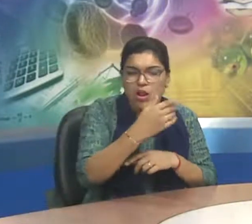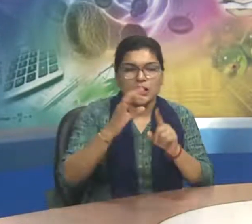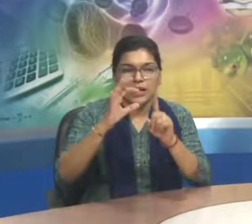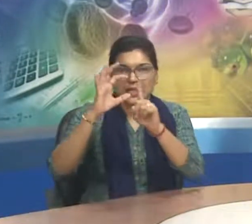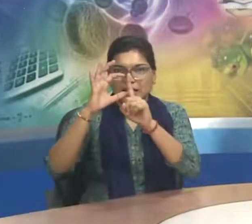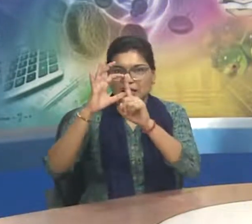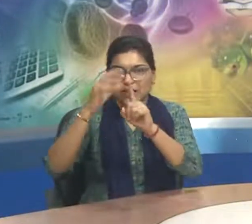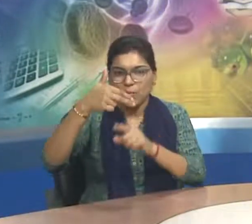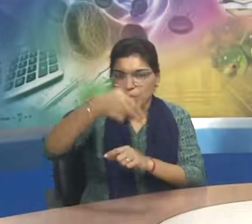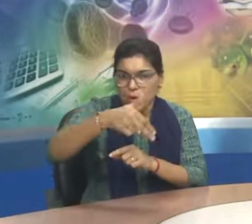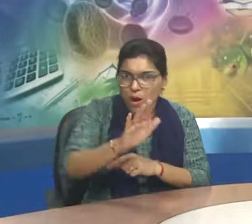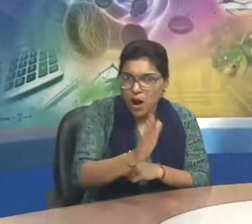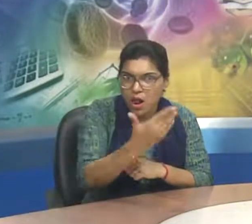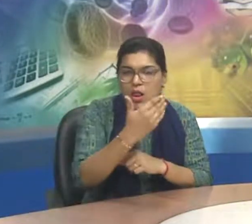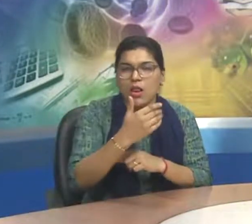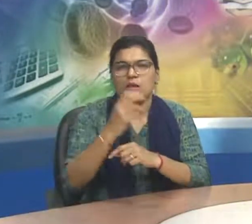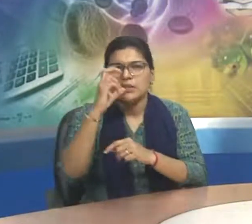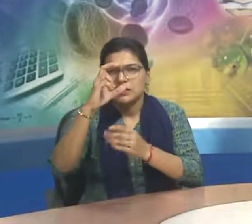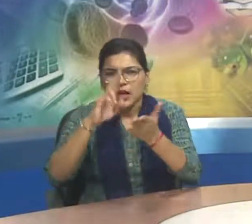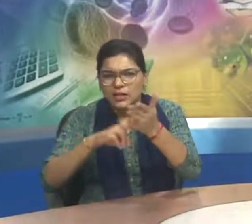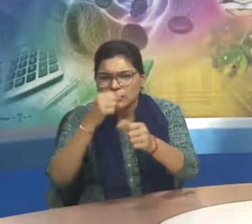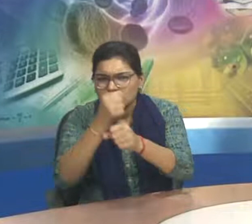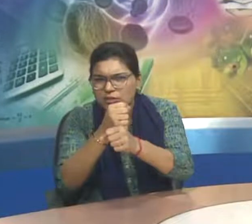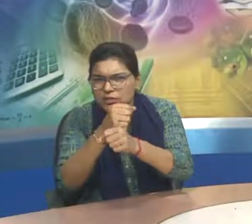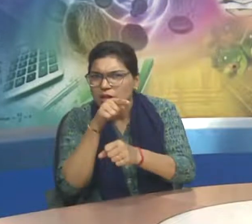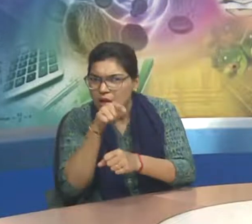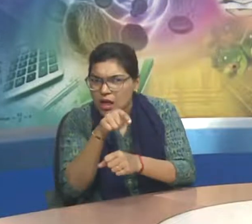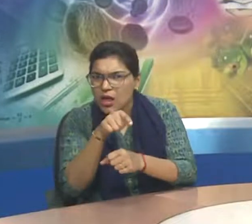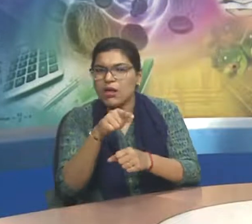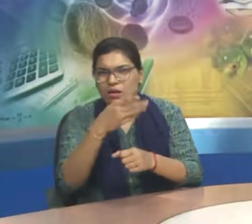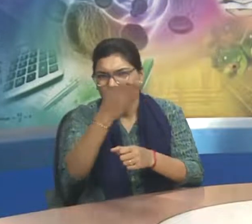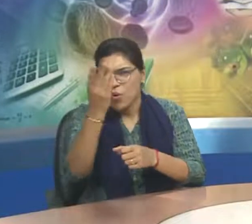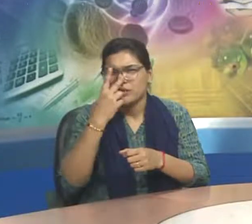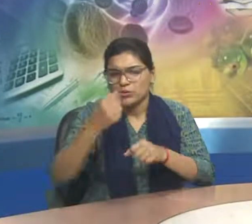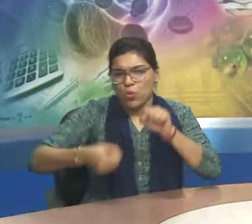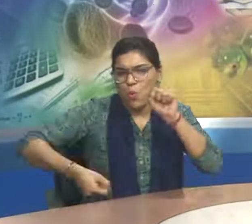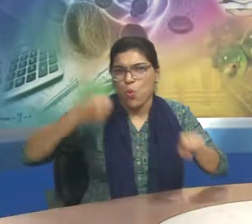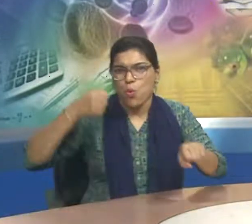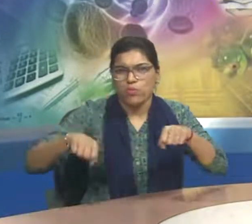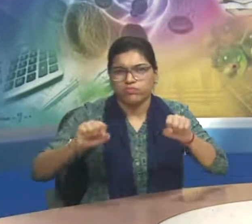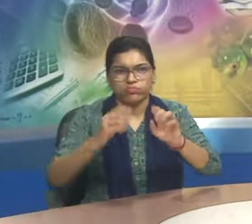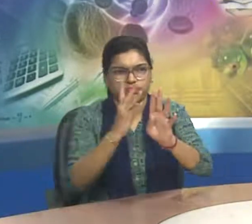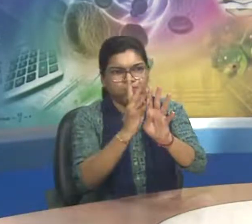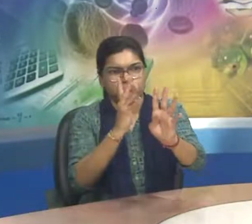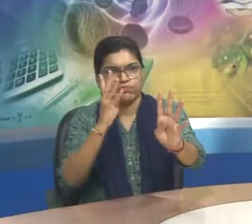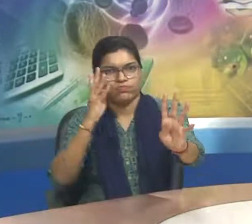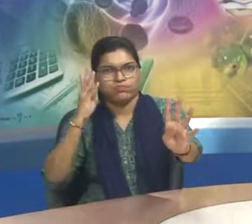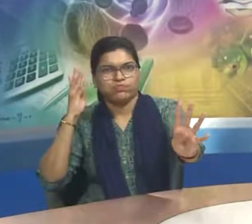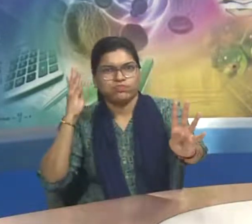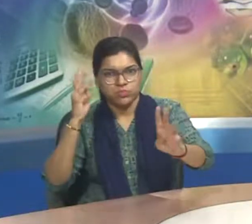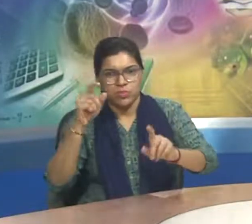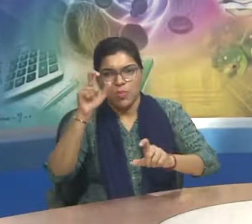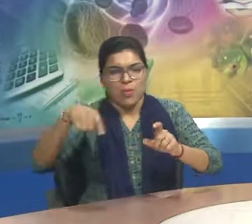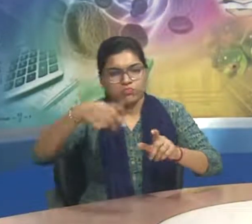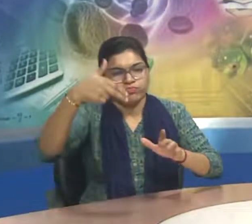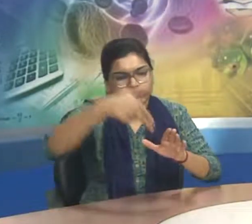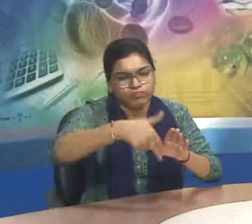petrol vehicles, diesel vehicles and CNG vehicles, these are the three different categories of